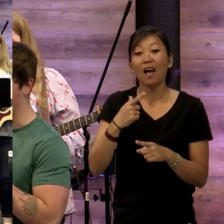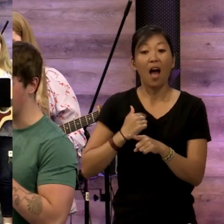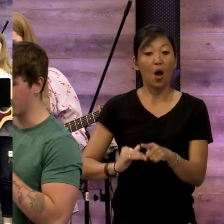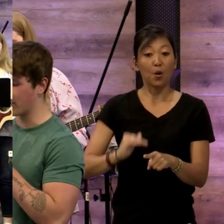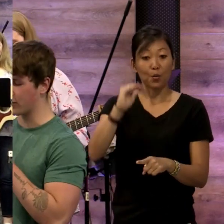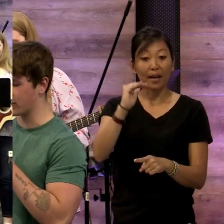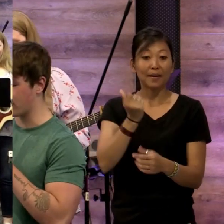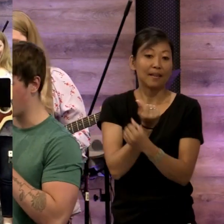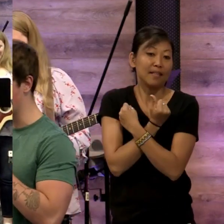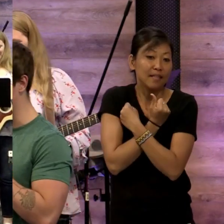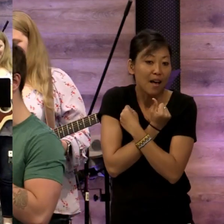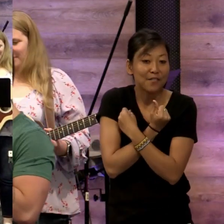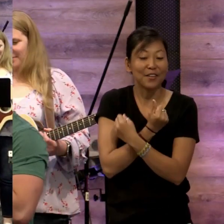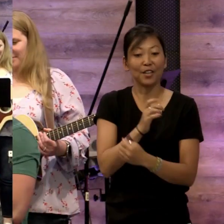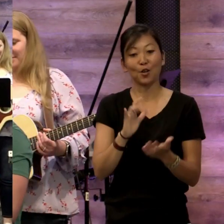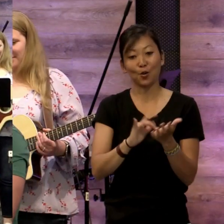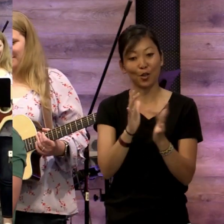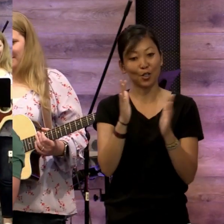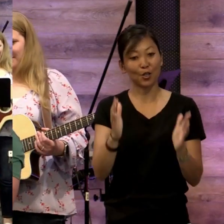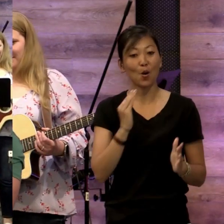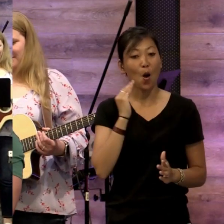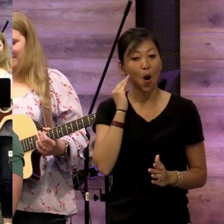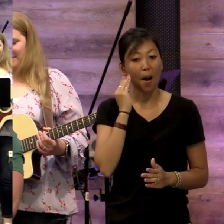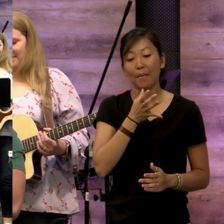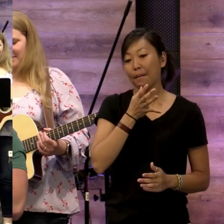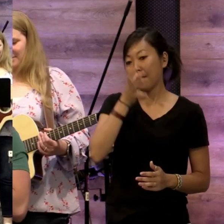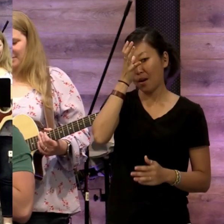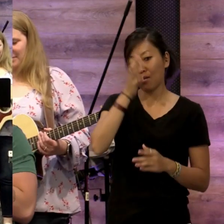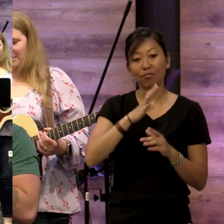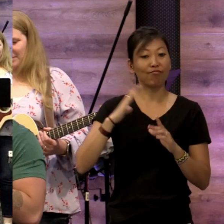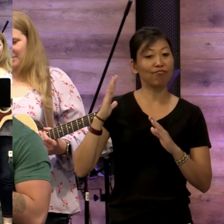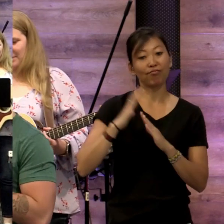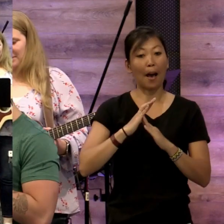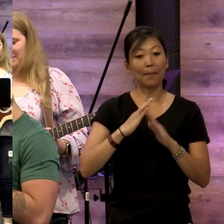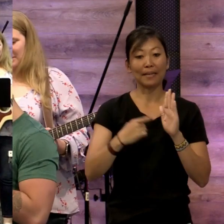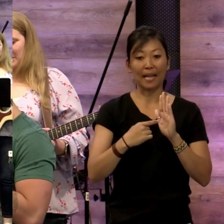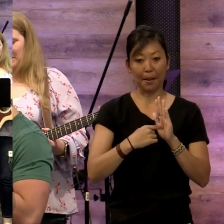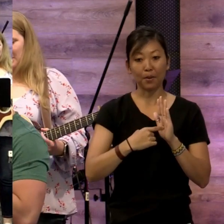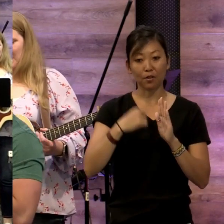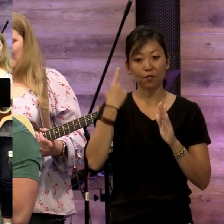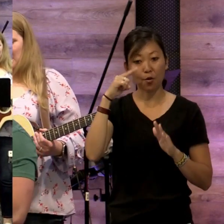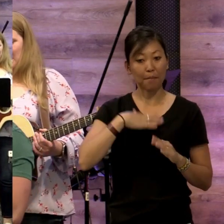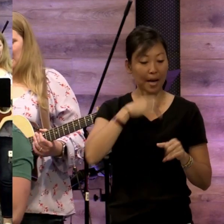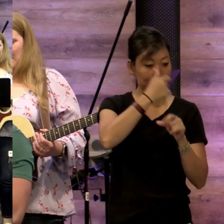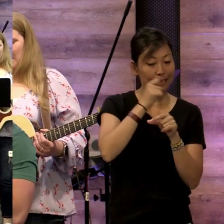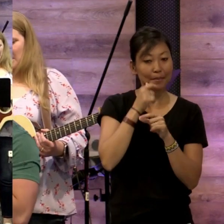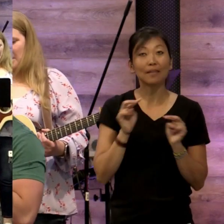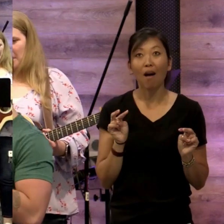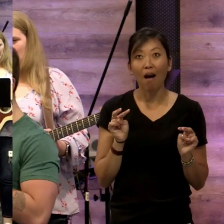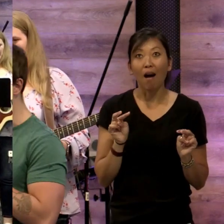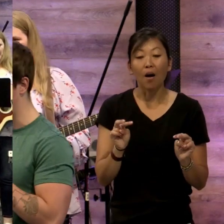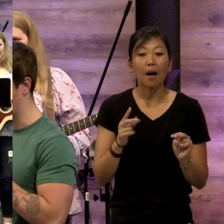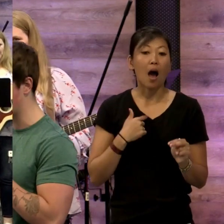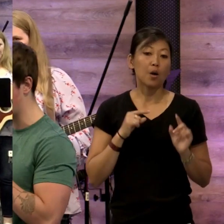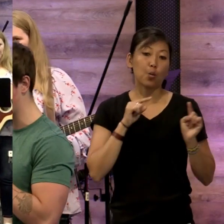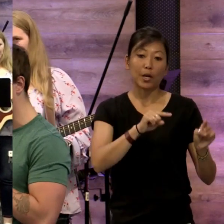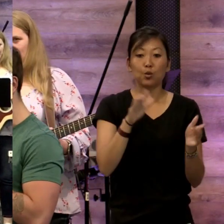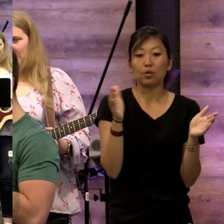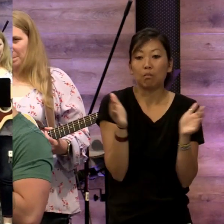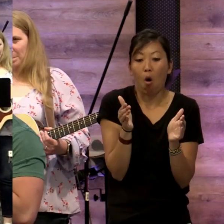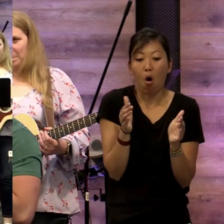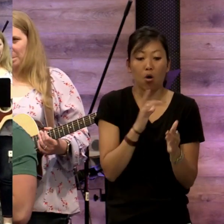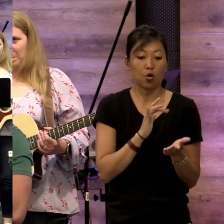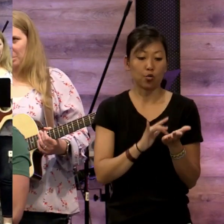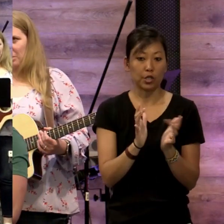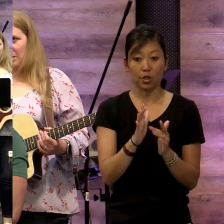I was raised in a very loving Christian home with my parents, who are incredible examples to my siblings and I. I went to a small Christian school and